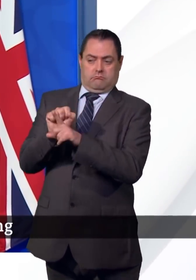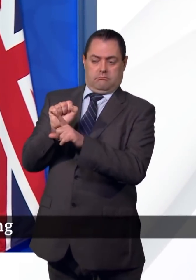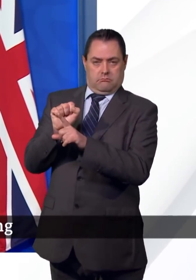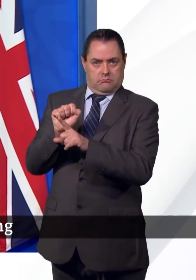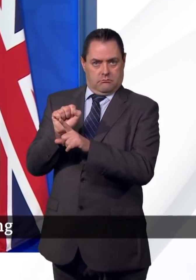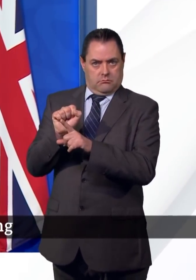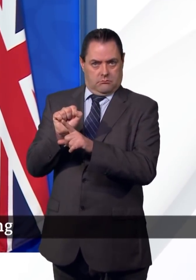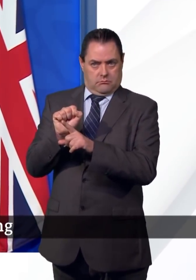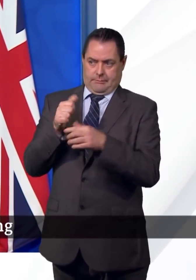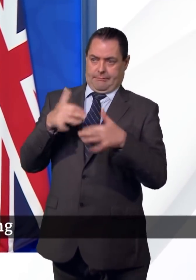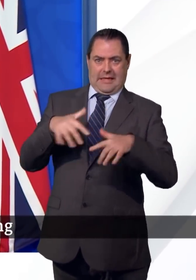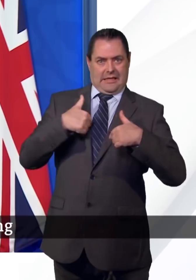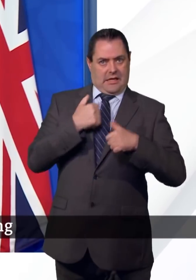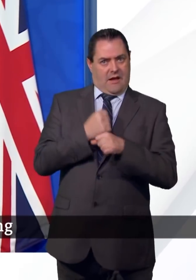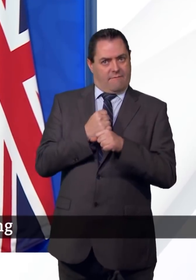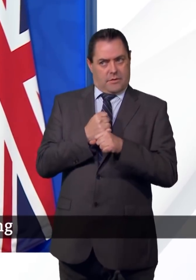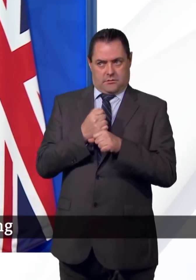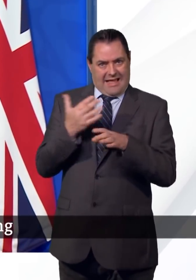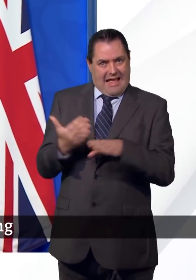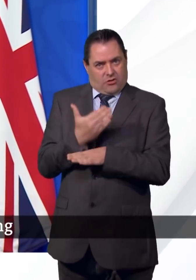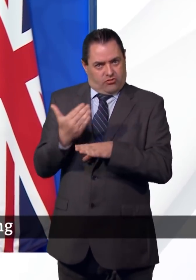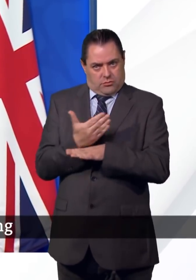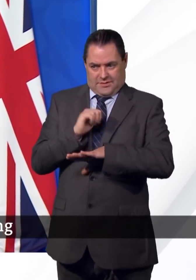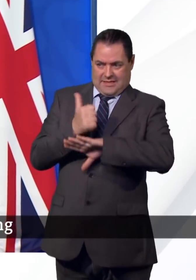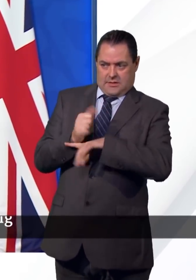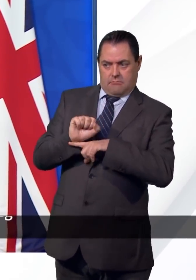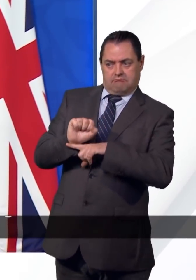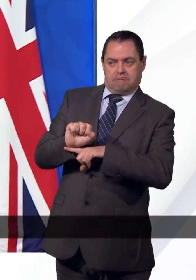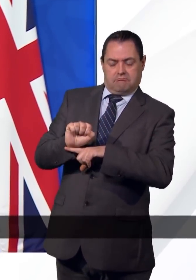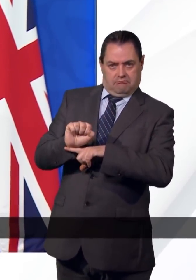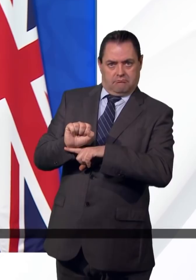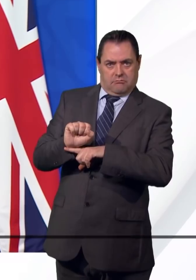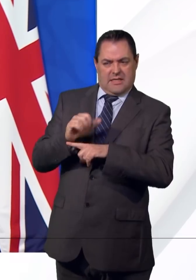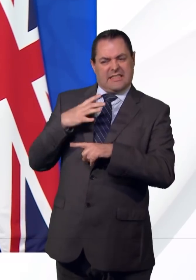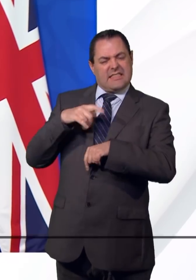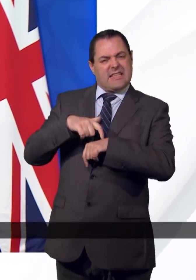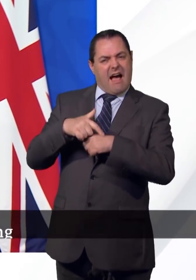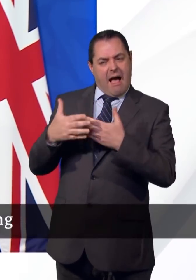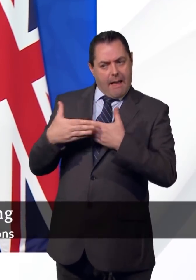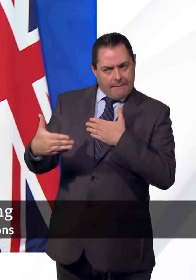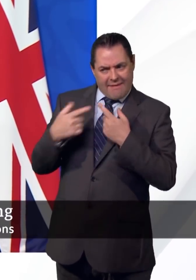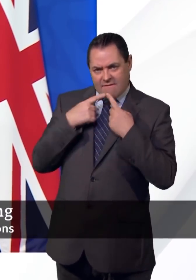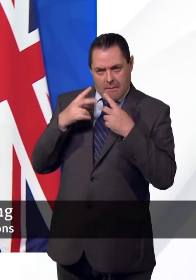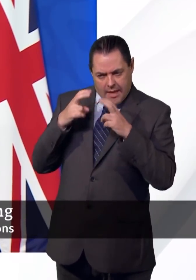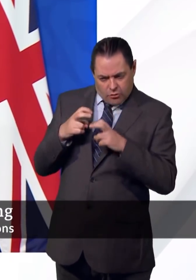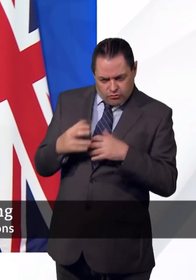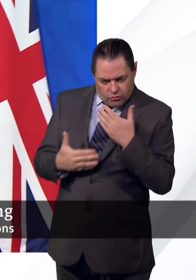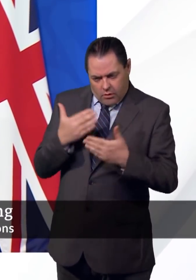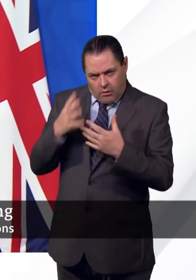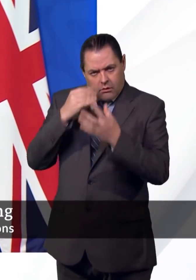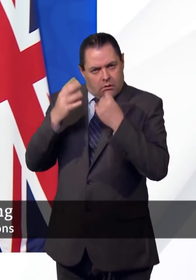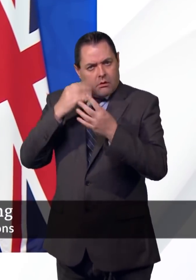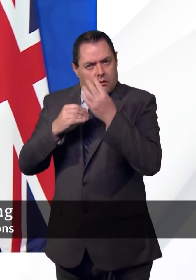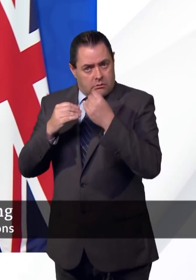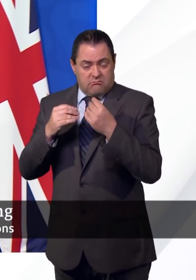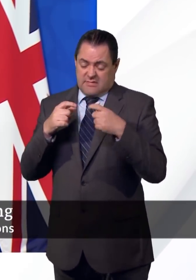introducing targeted and proportionate measures as a precaution, whilst our scientists discovered more, and we're learning more every day. We